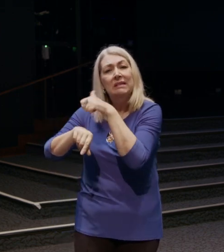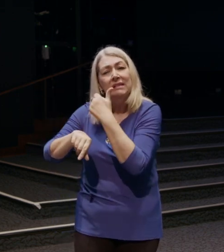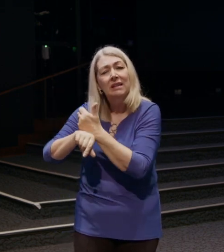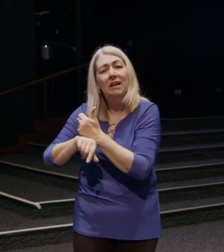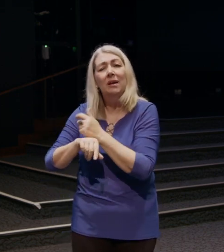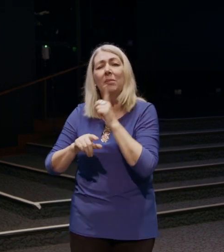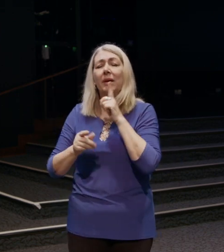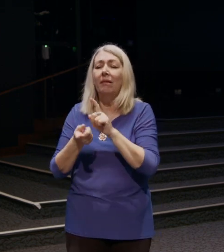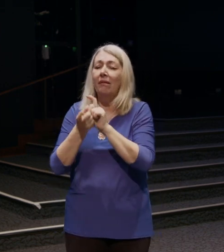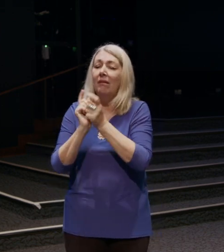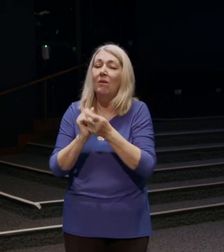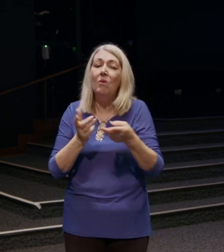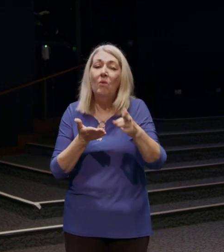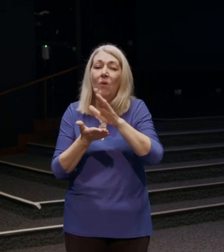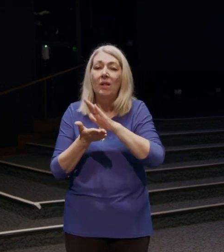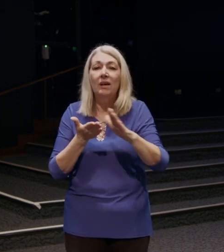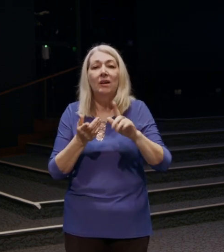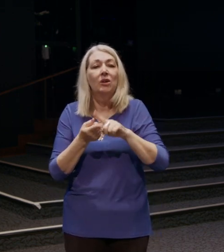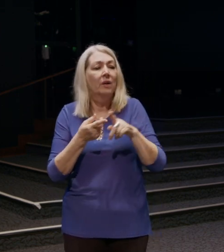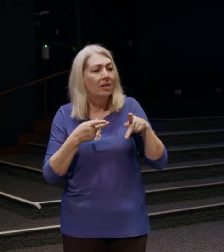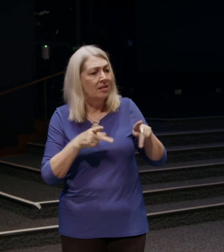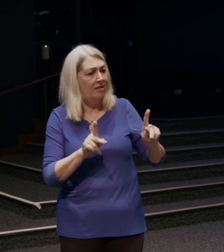to enable our evil?